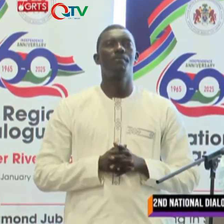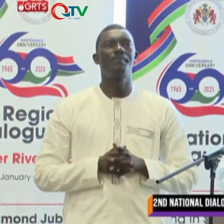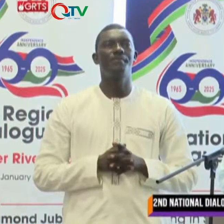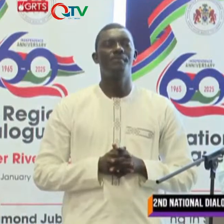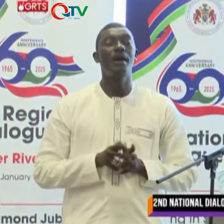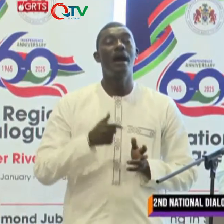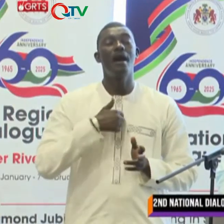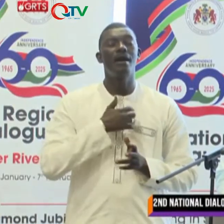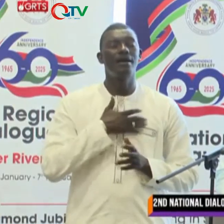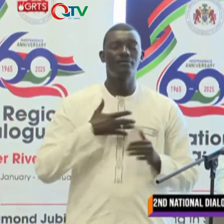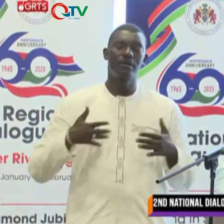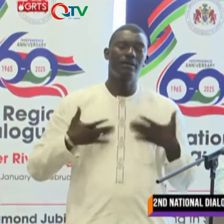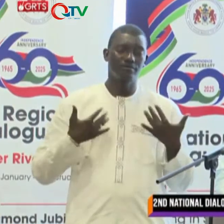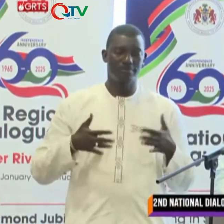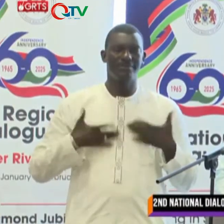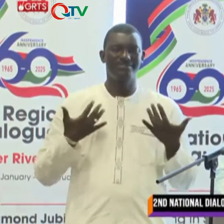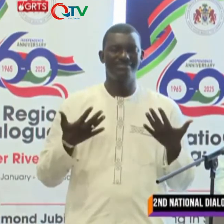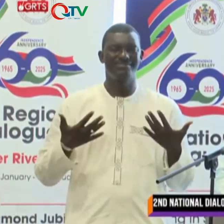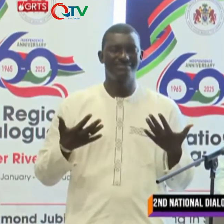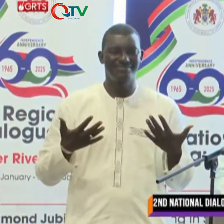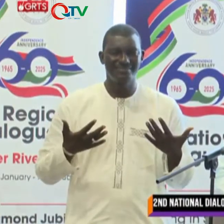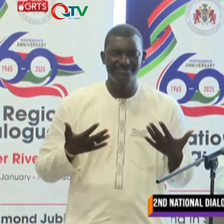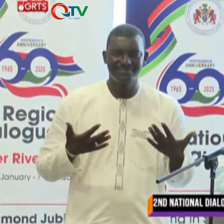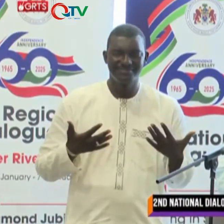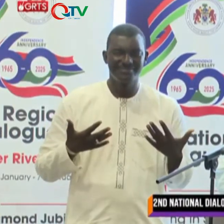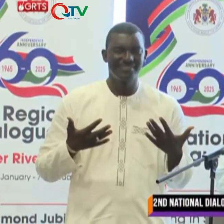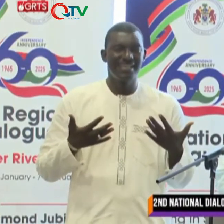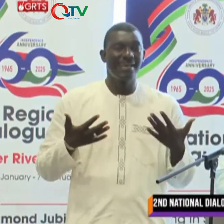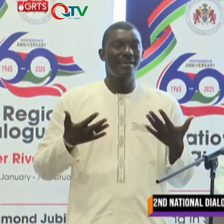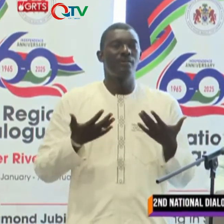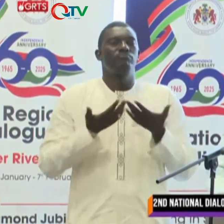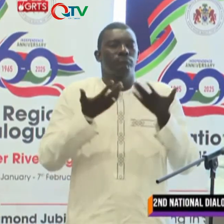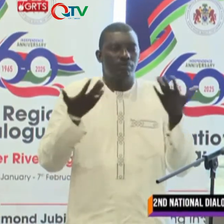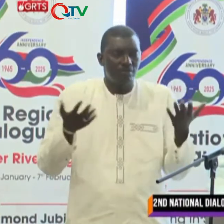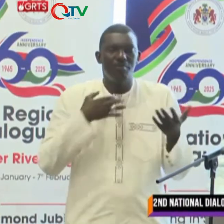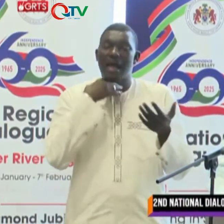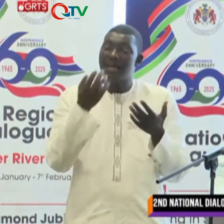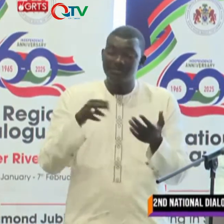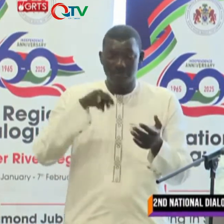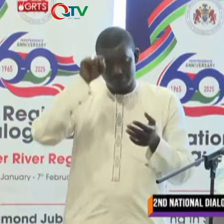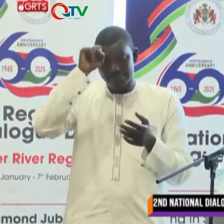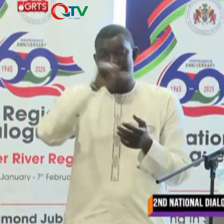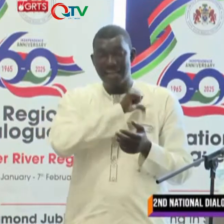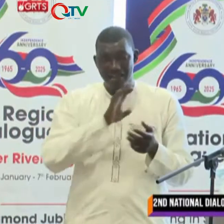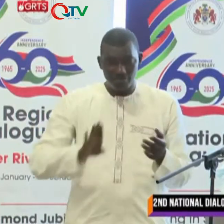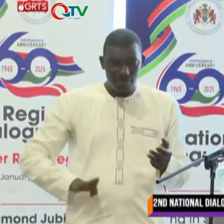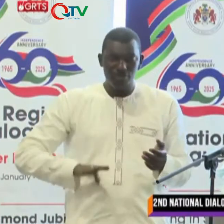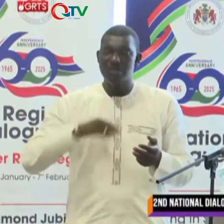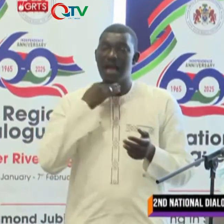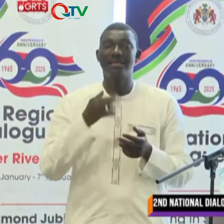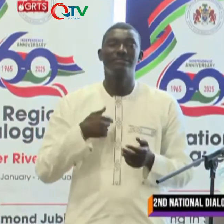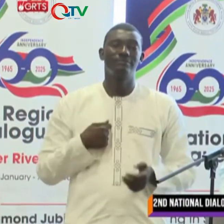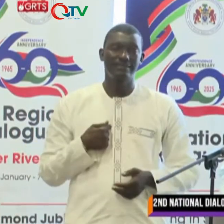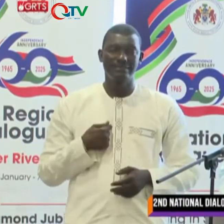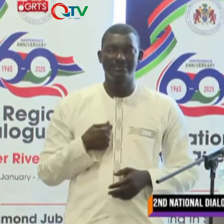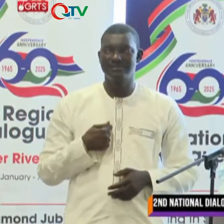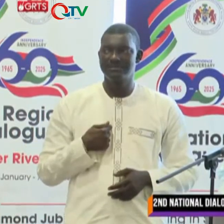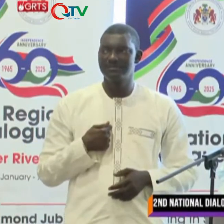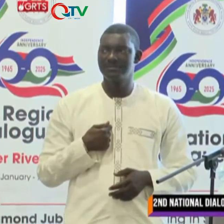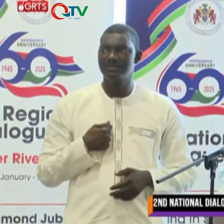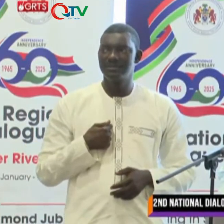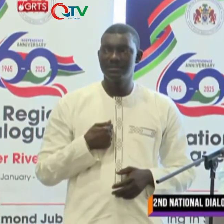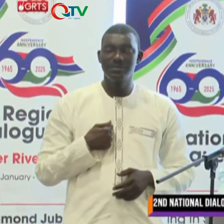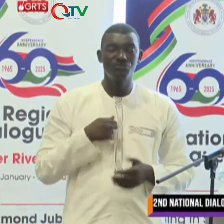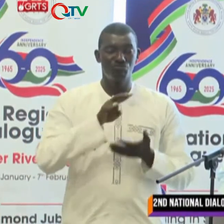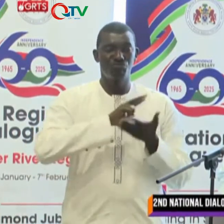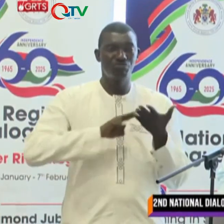I am happy to be delegated by His Excellency the President to read